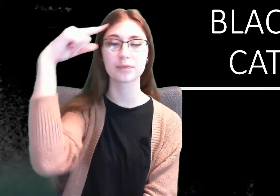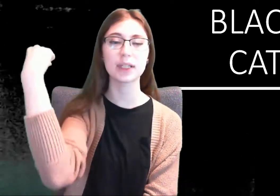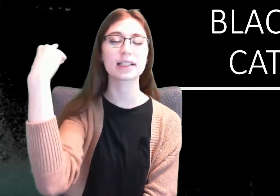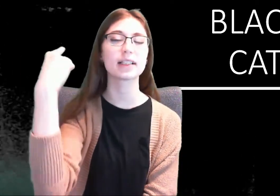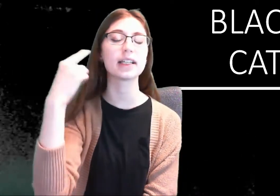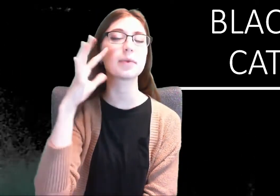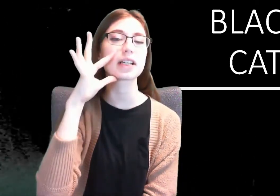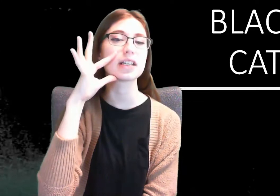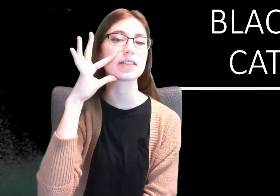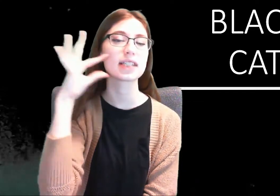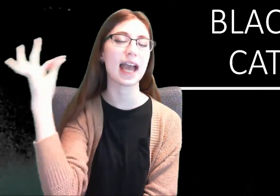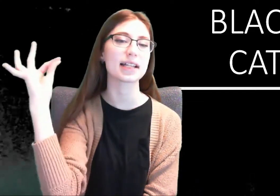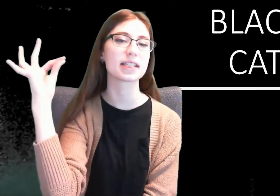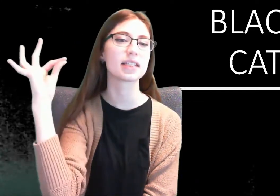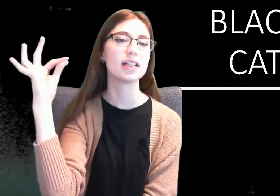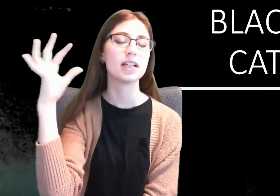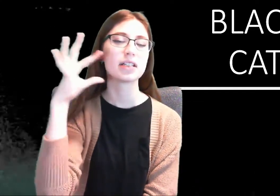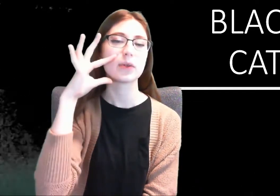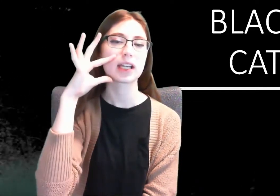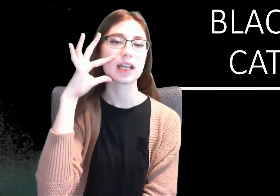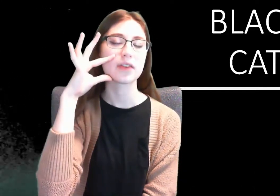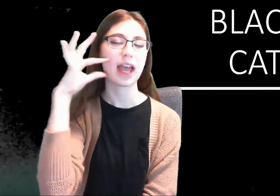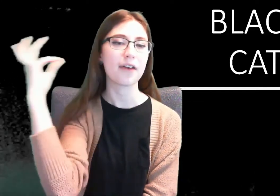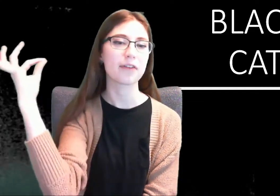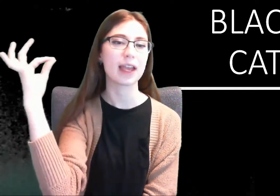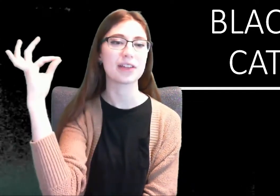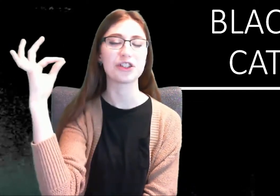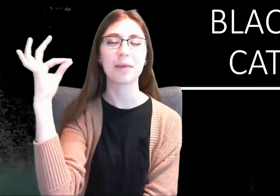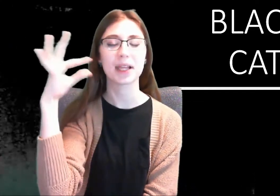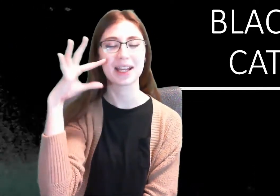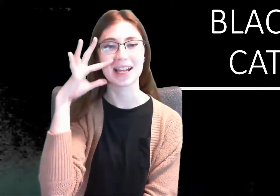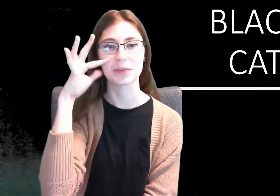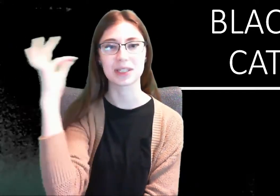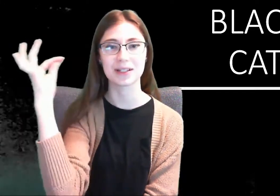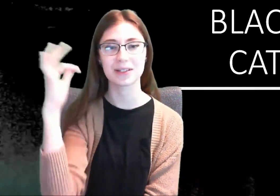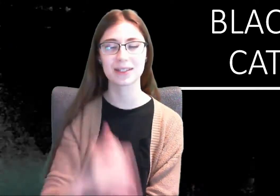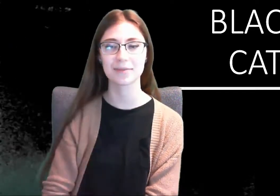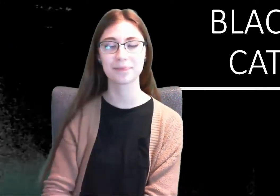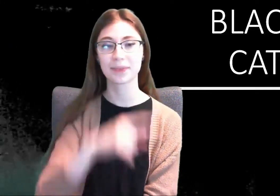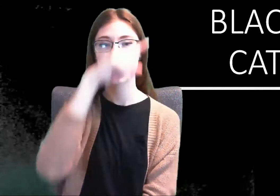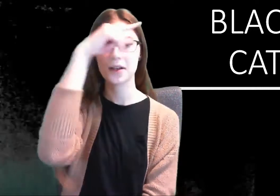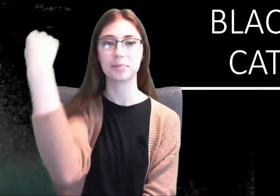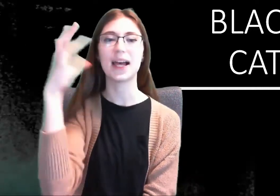black, and then we're going to use cat, doing a kind of a F hand shape like a cat's whiskers. Black